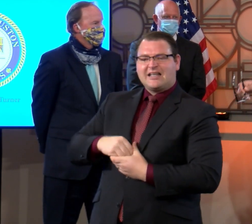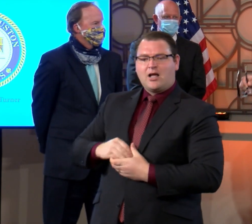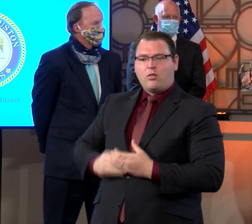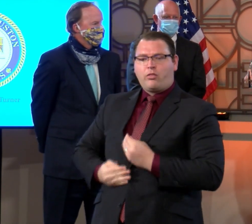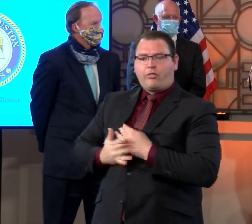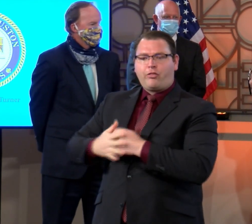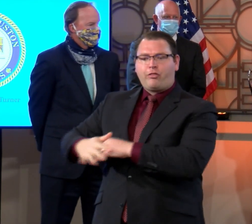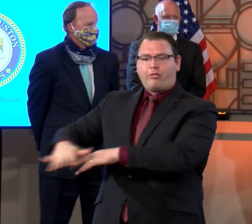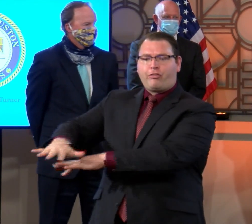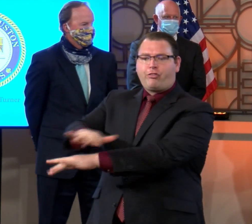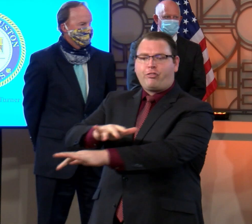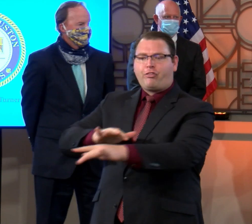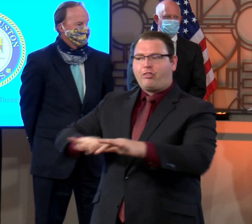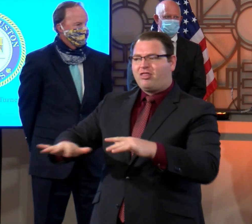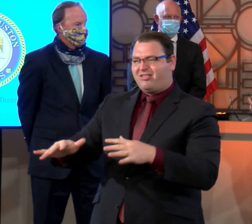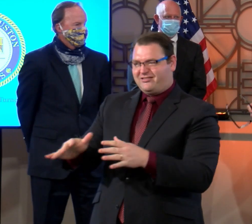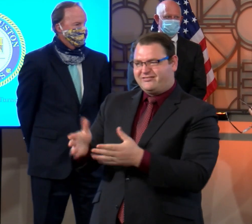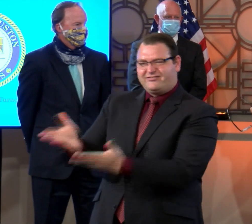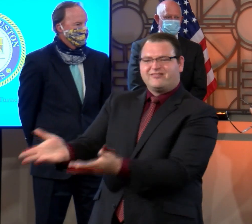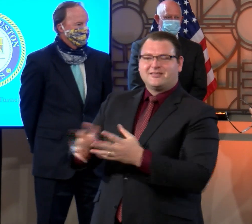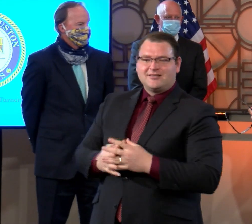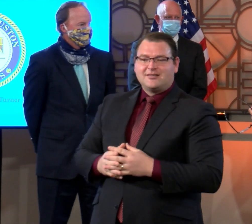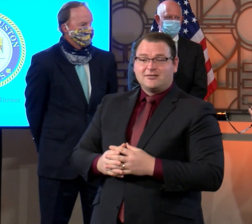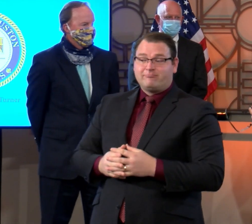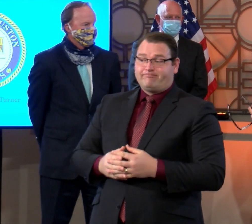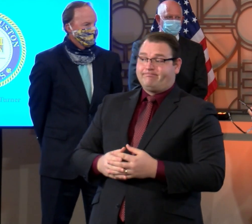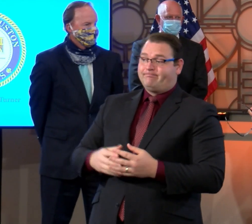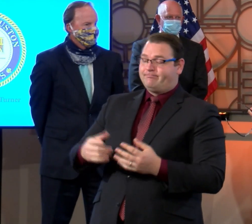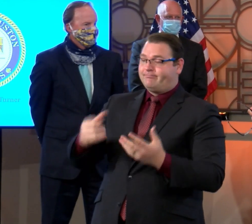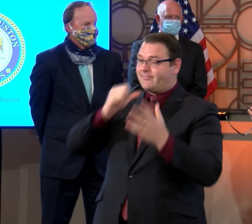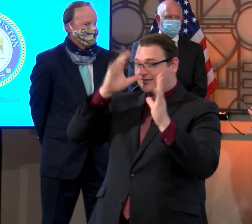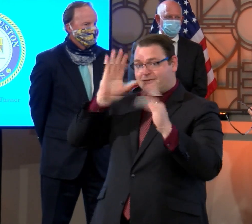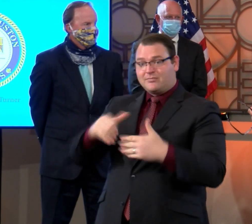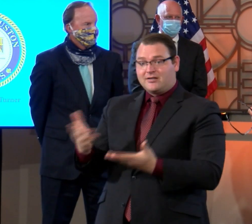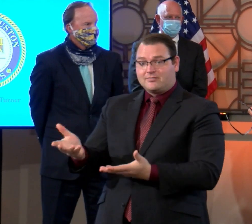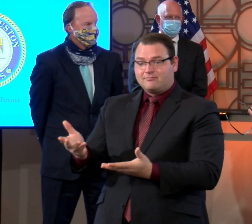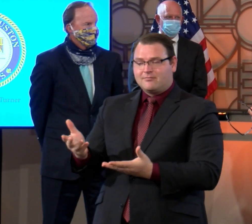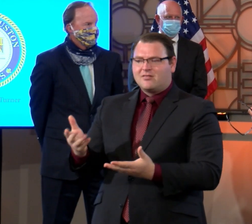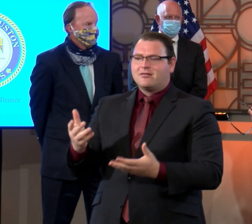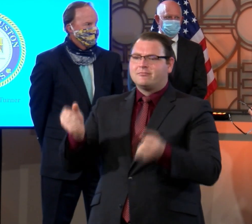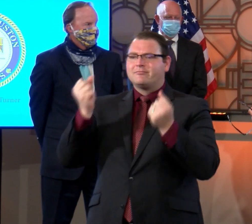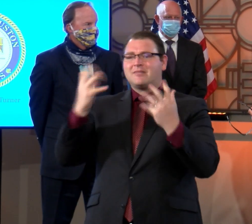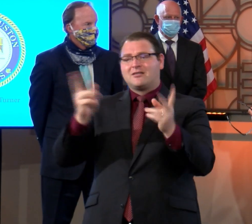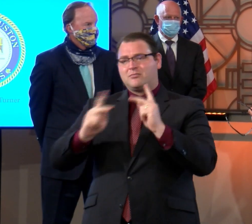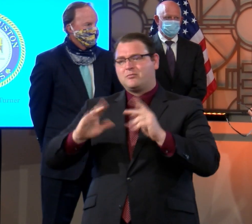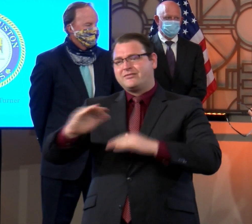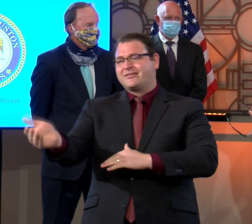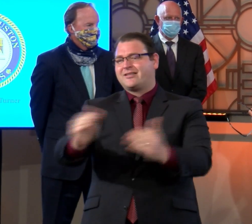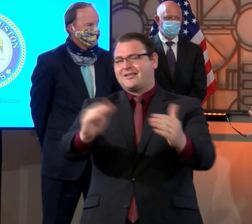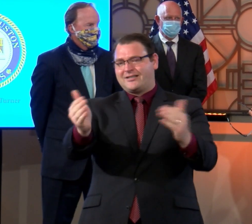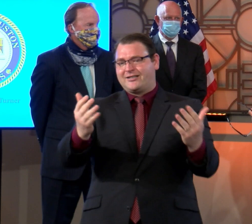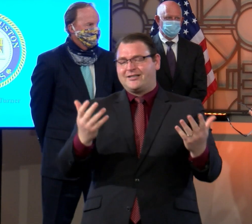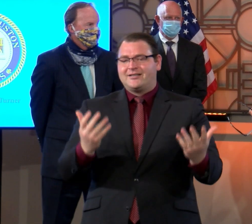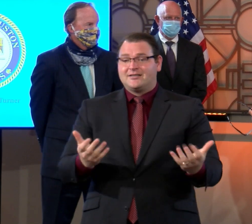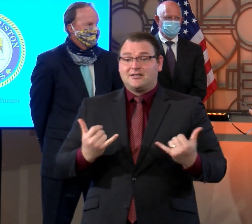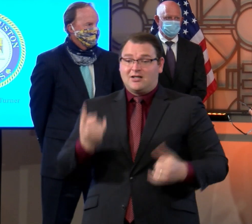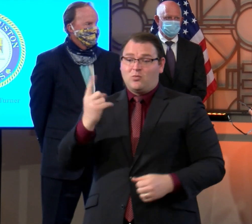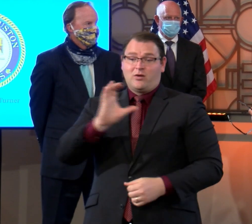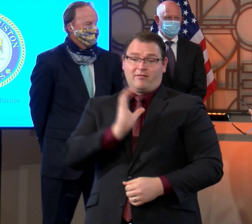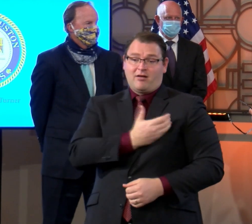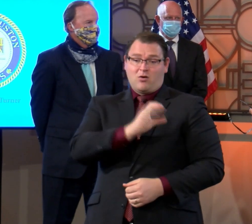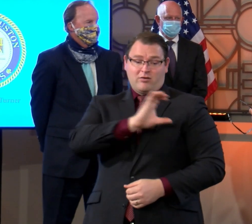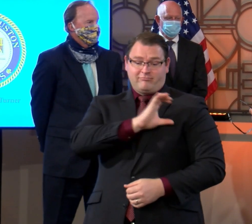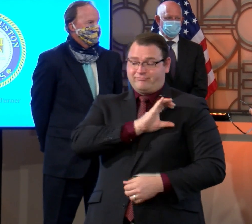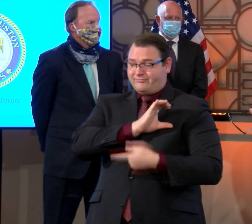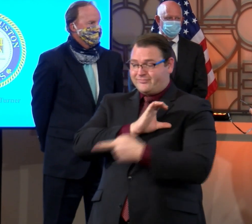our fellow Americans die from it. And we have one of our officers right now, Ray Cervantes, who continues to